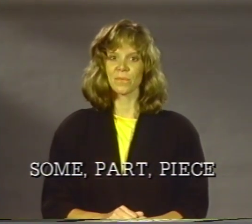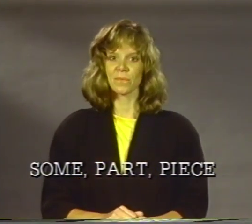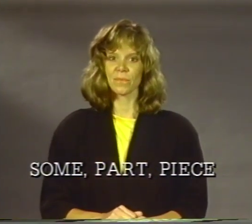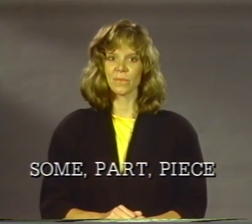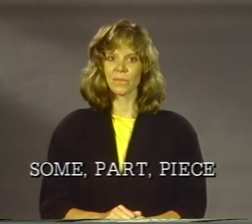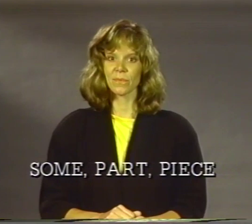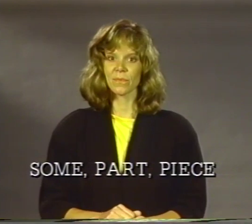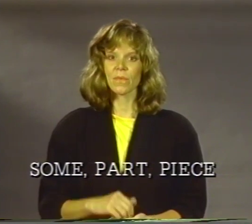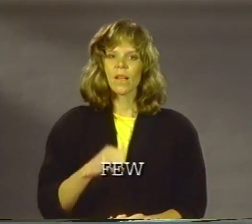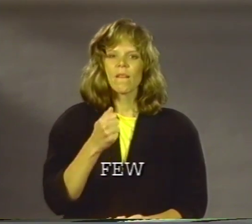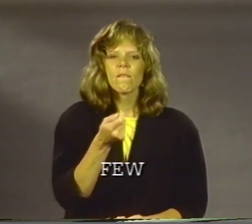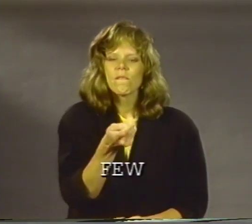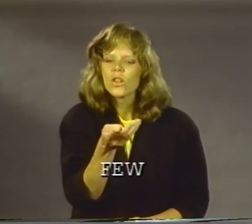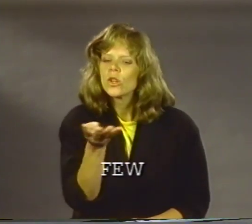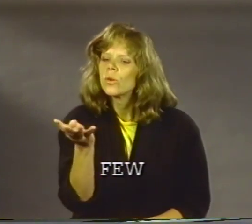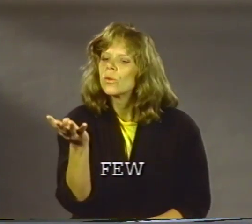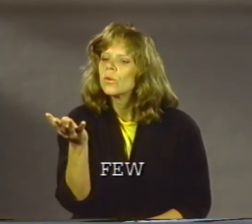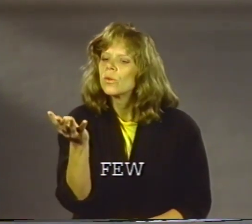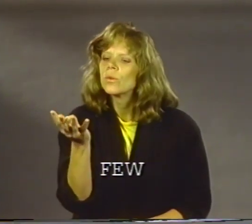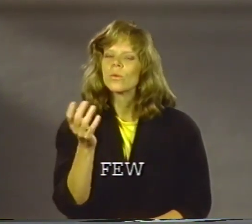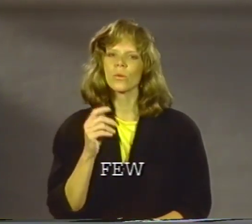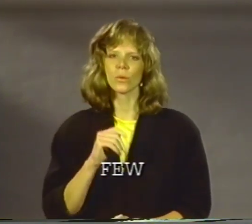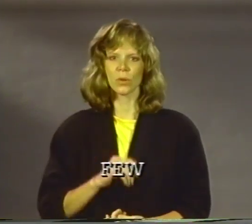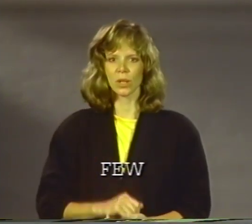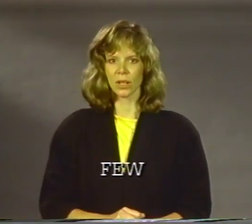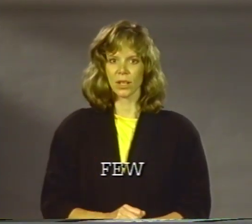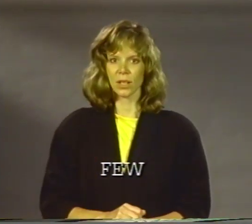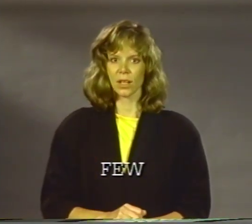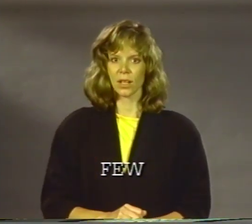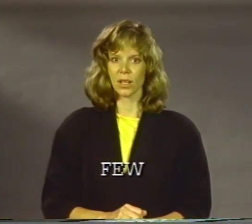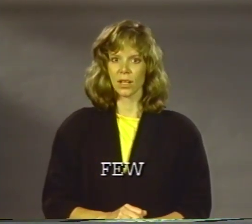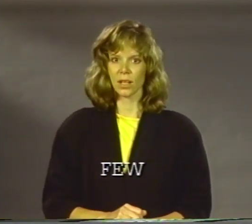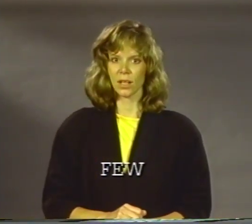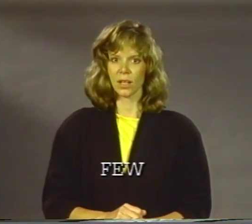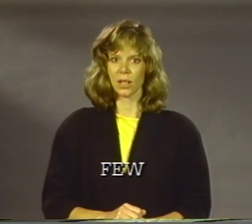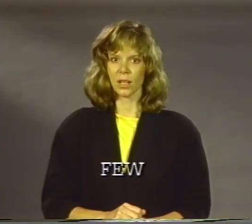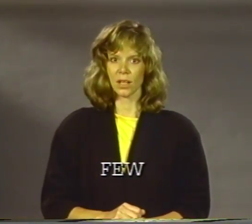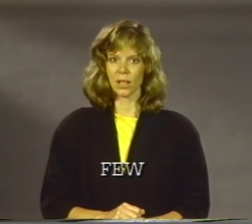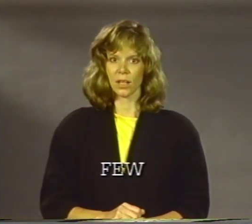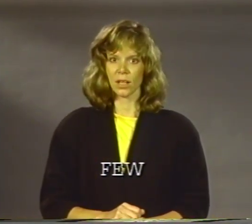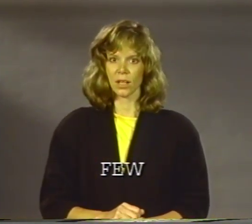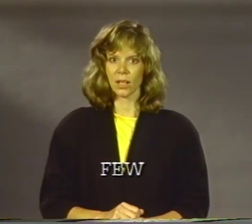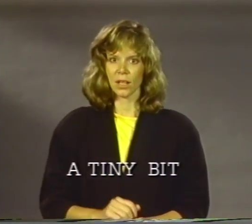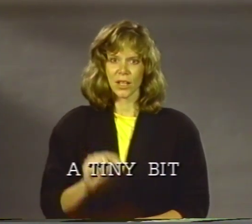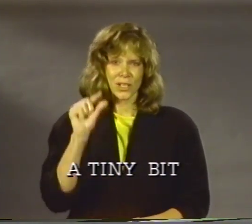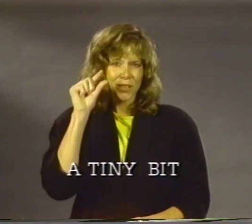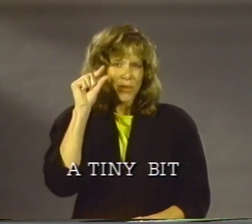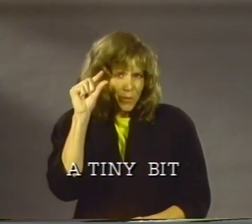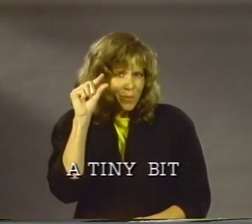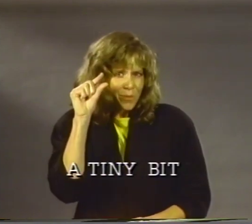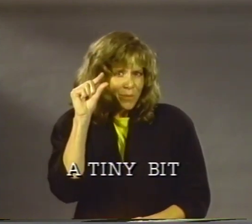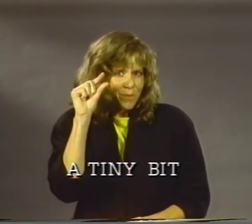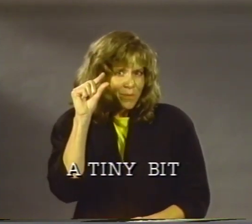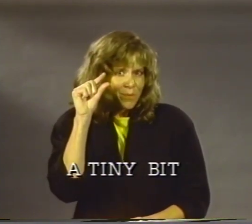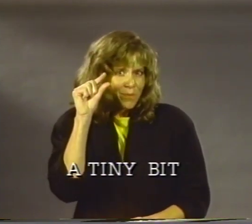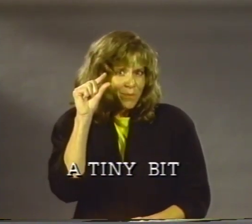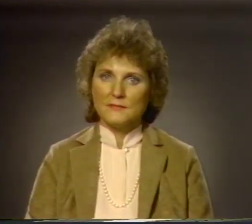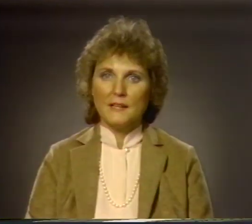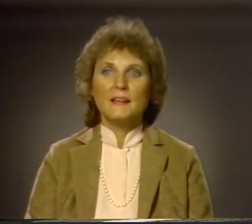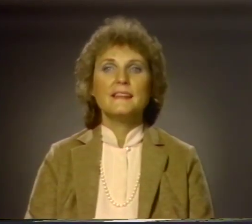pieces of candy. Few. I'll try a tiny bit of dessert. Tiny. Now